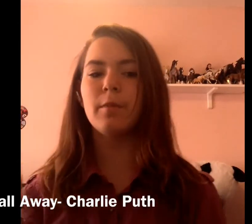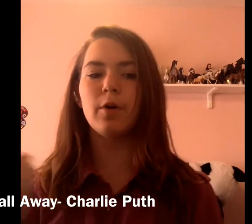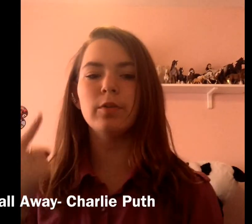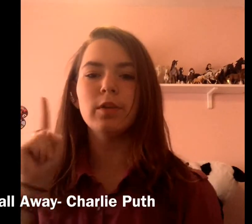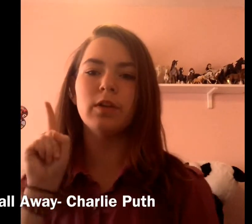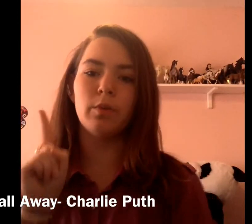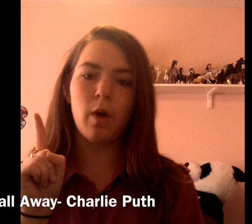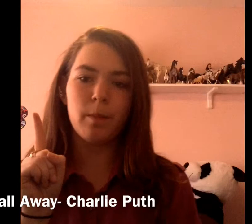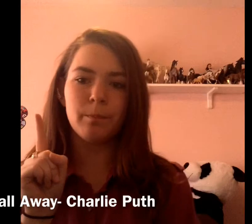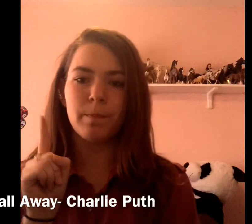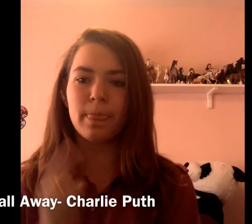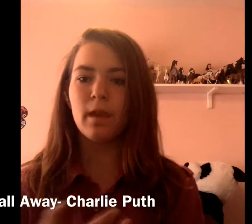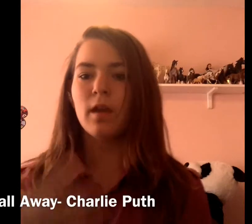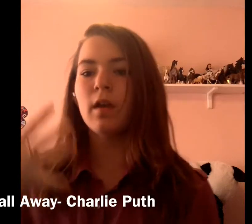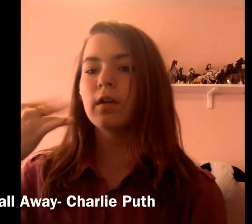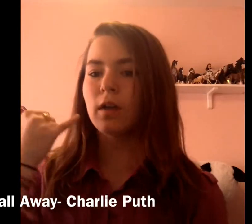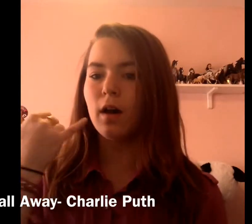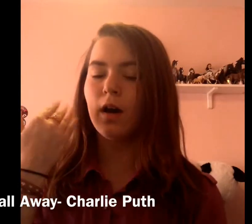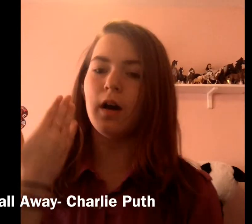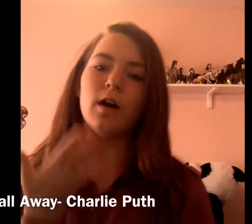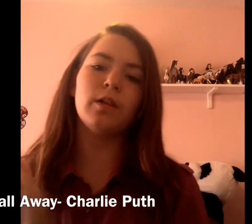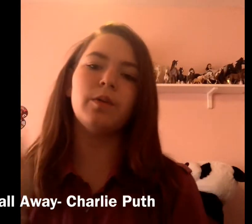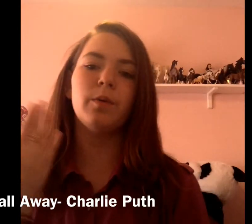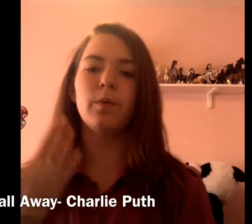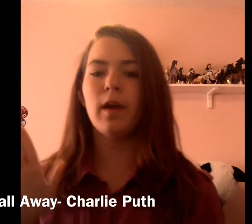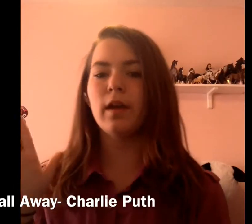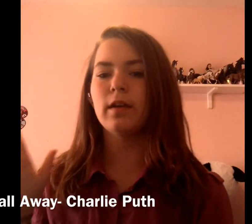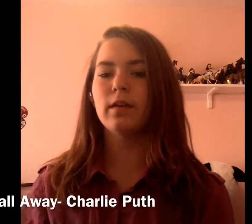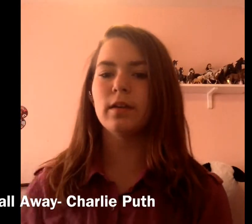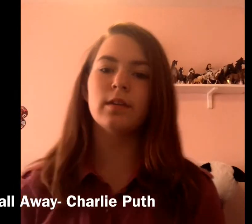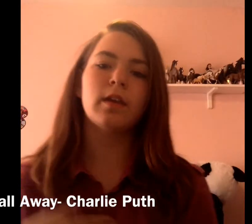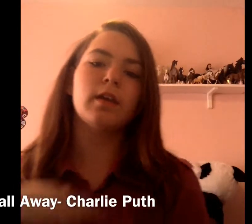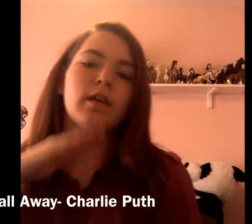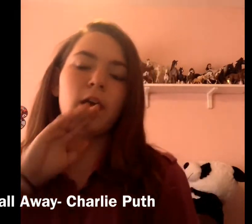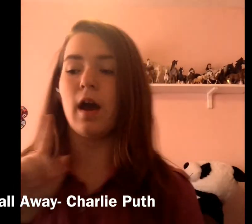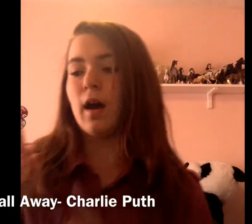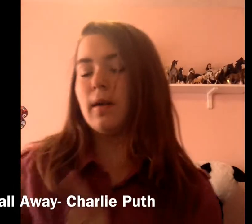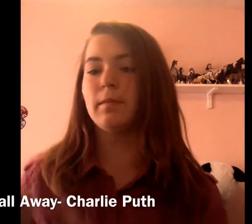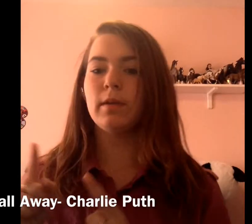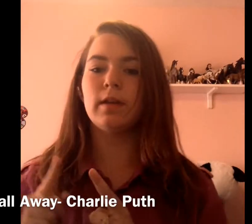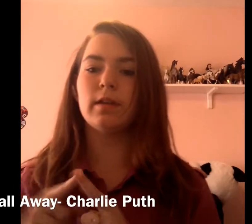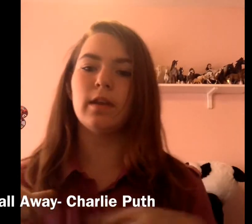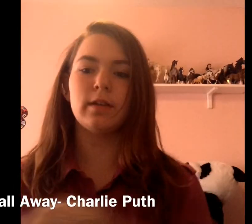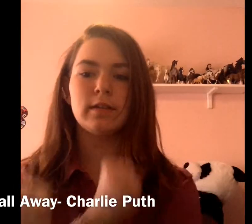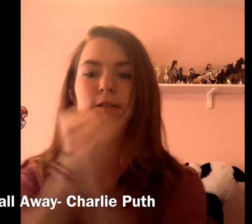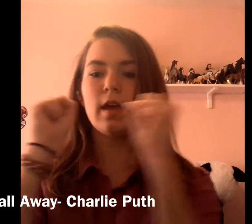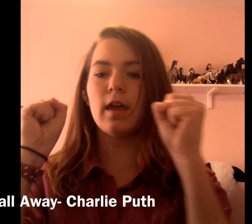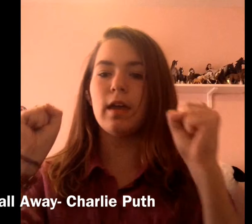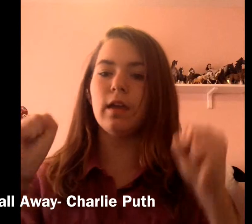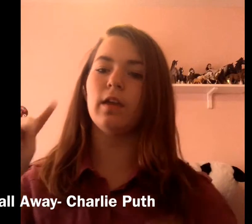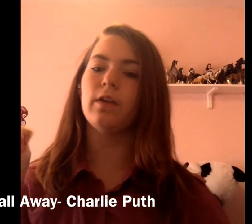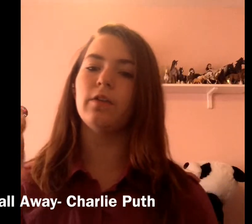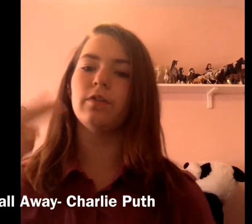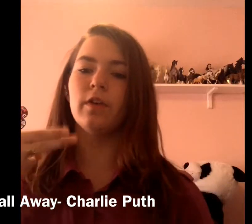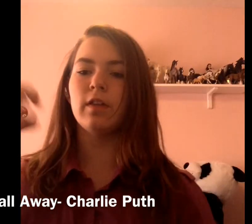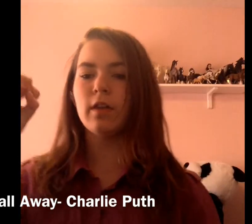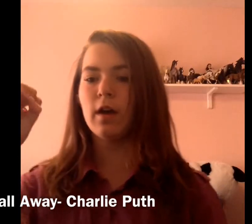only one call away I'll be there to save the